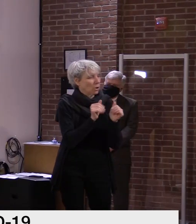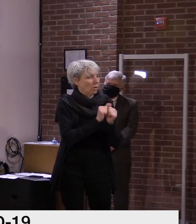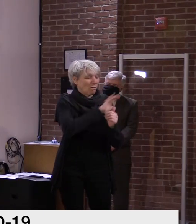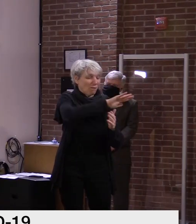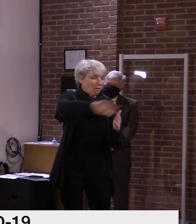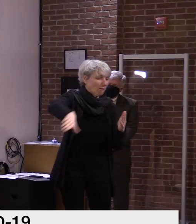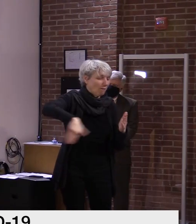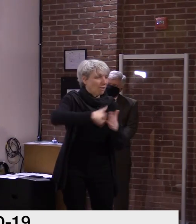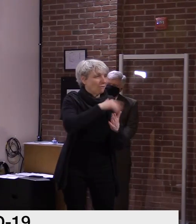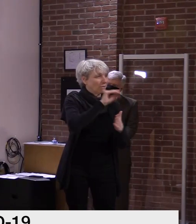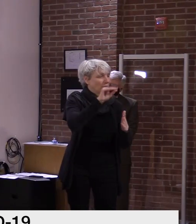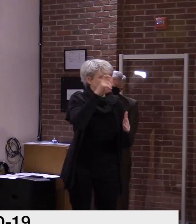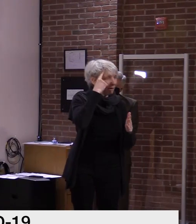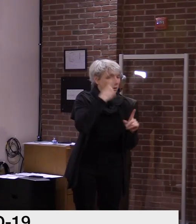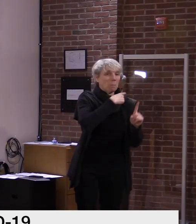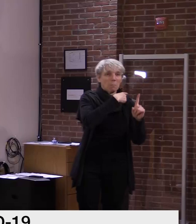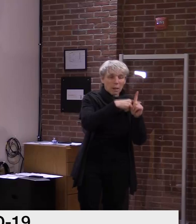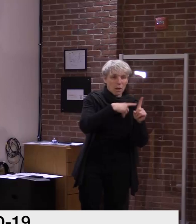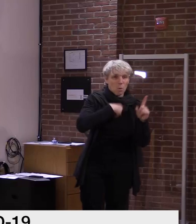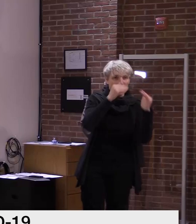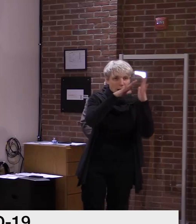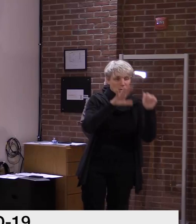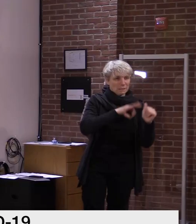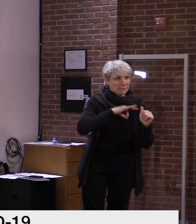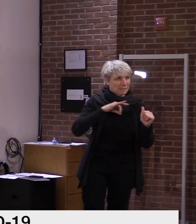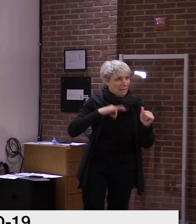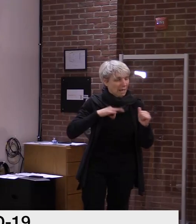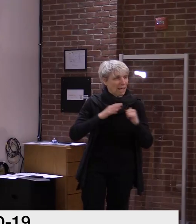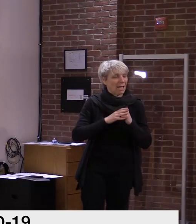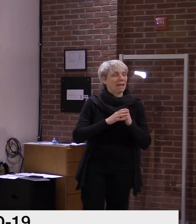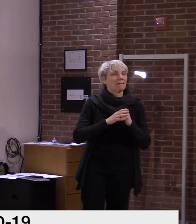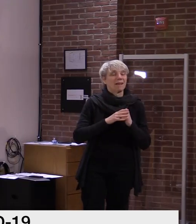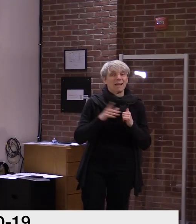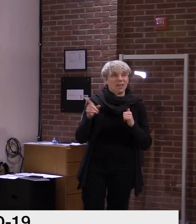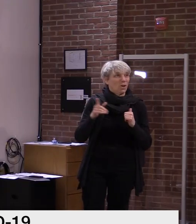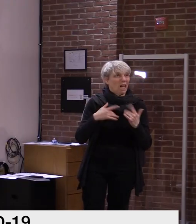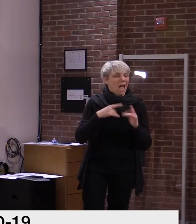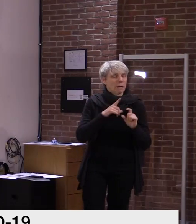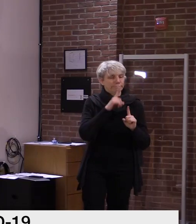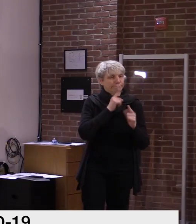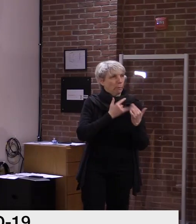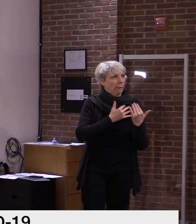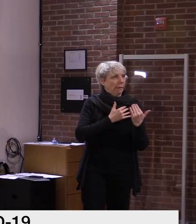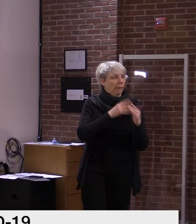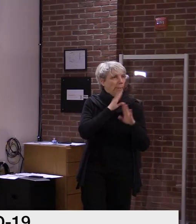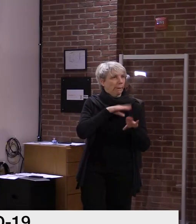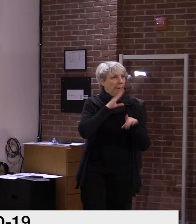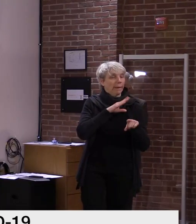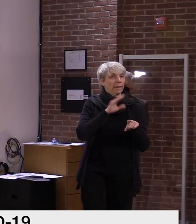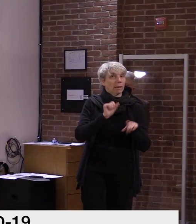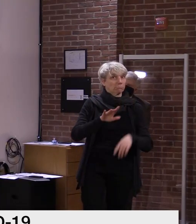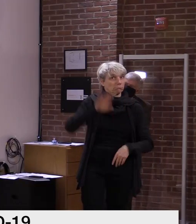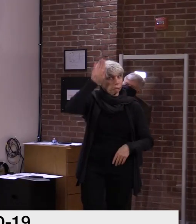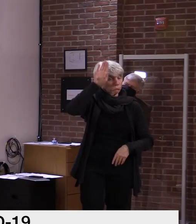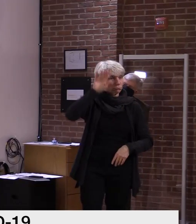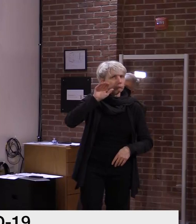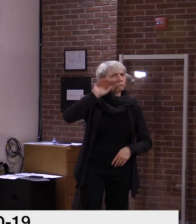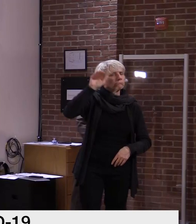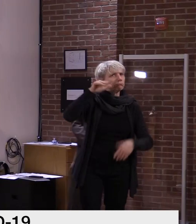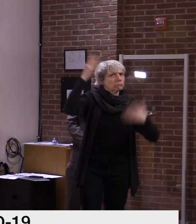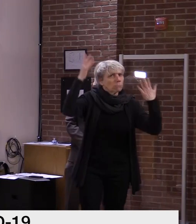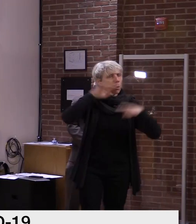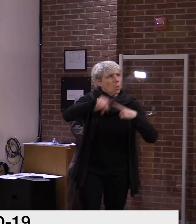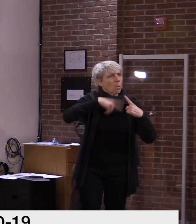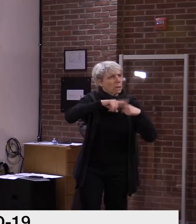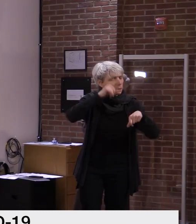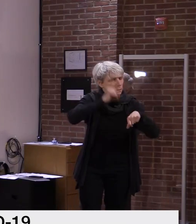lobby at some point for Vermont on, say, like opening the Canadian border to